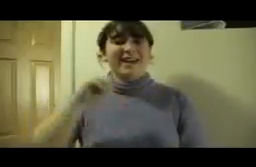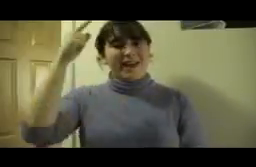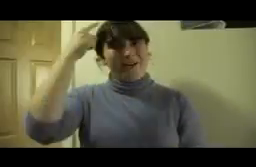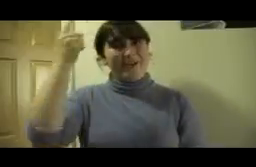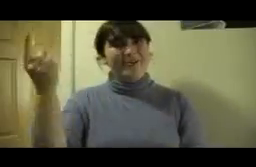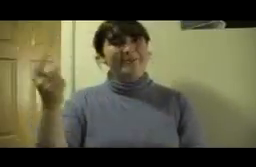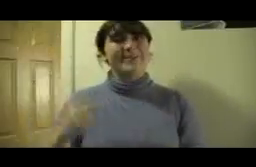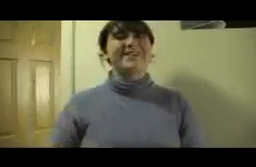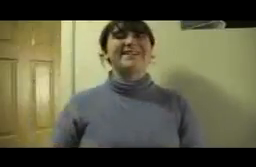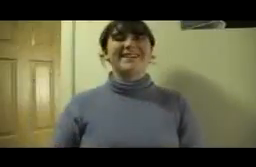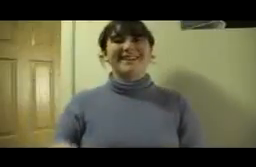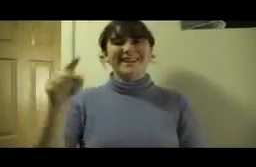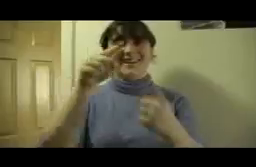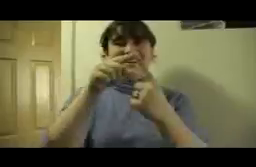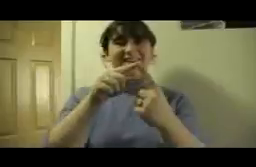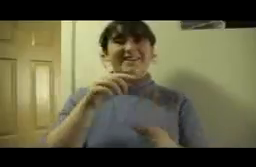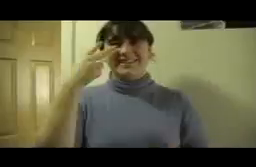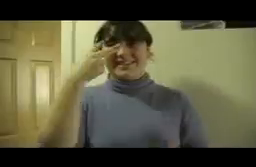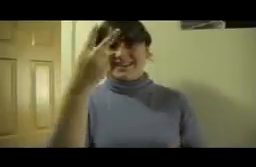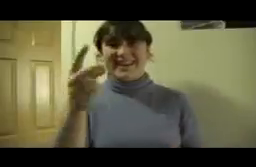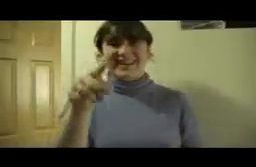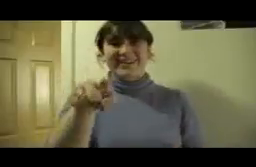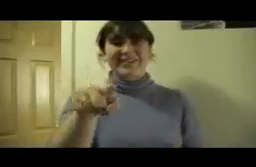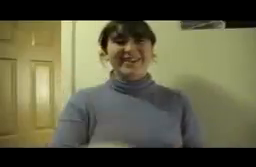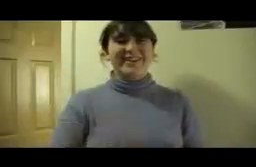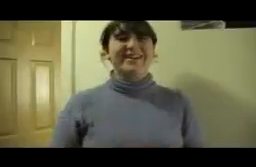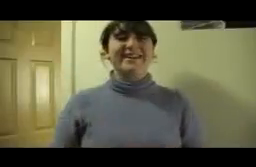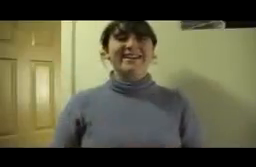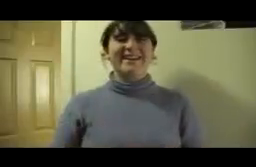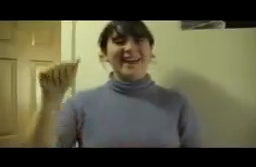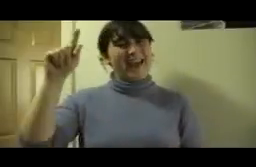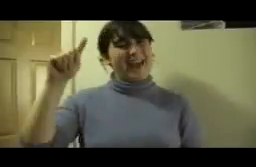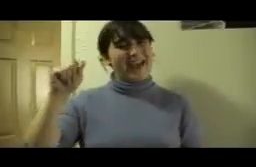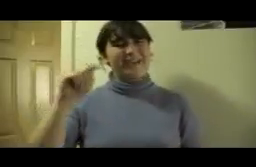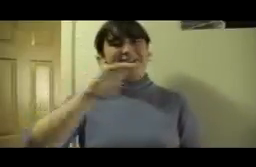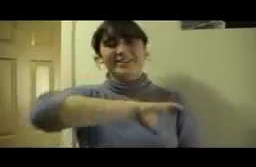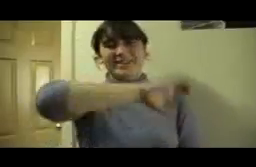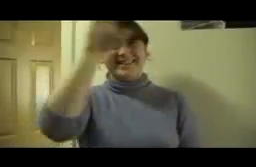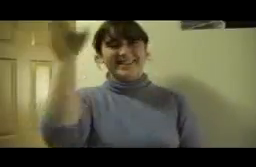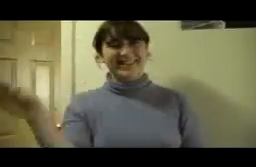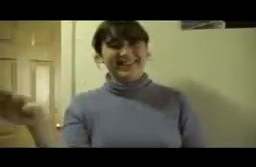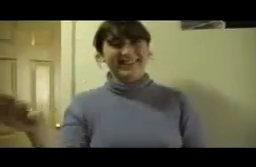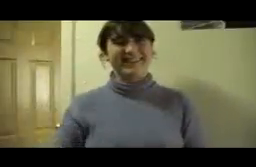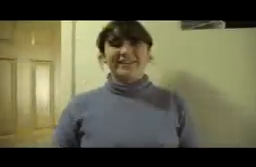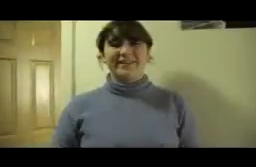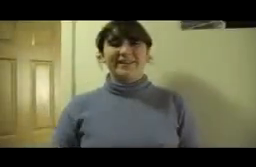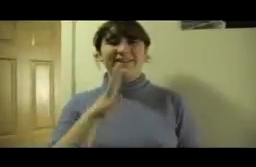I hope to see you at Christmas.